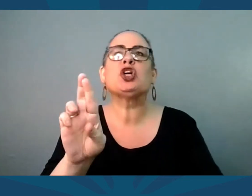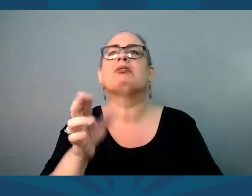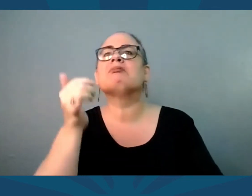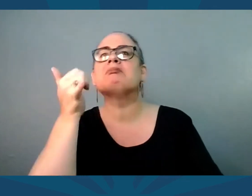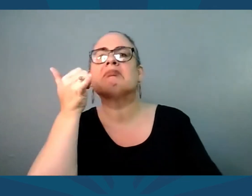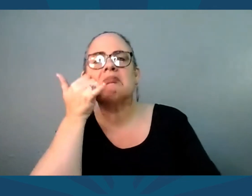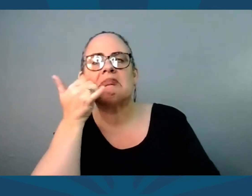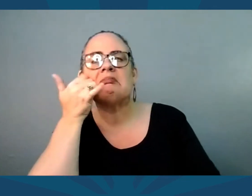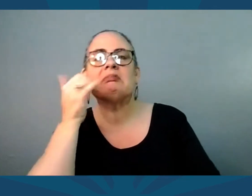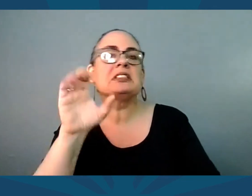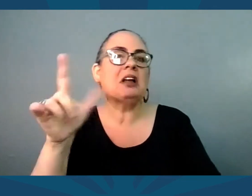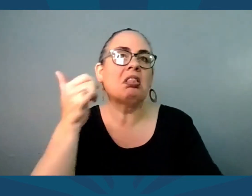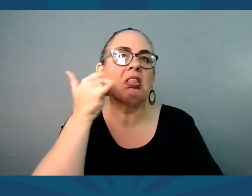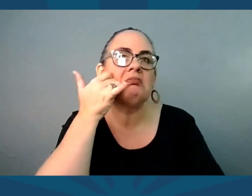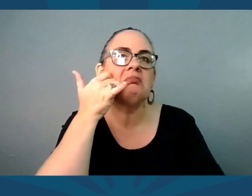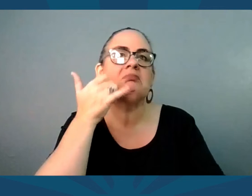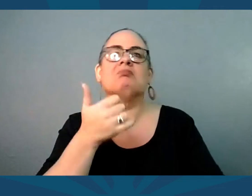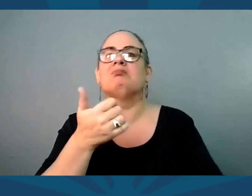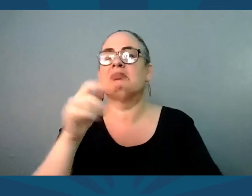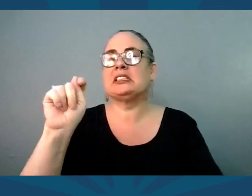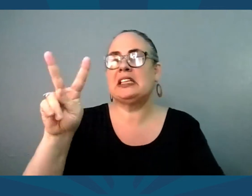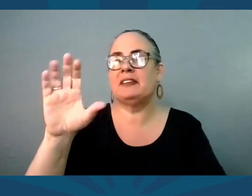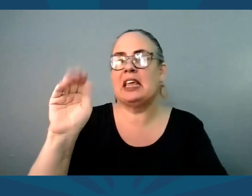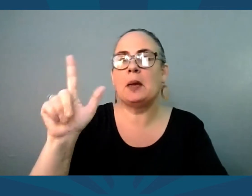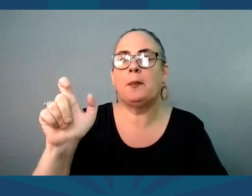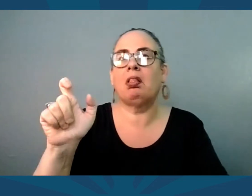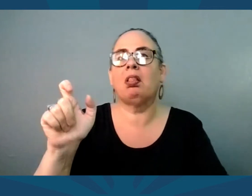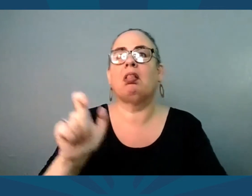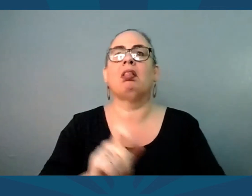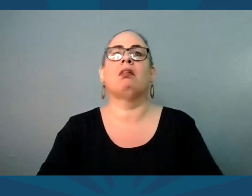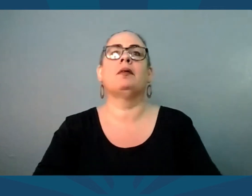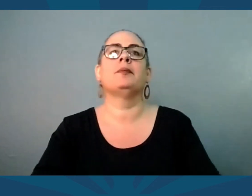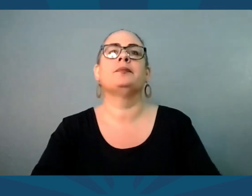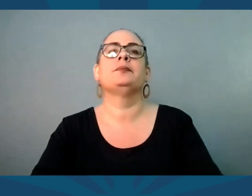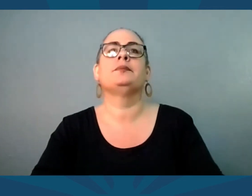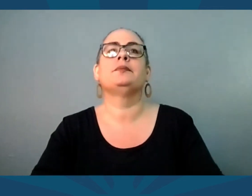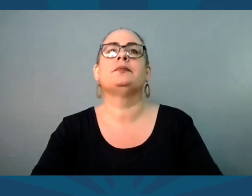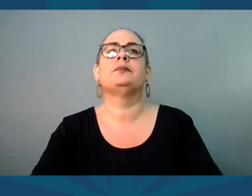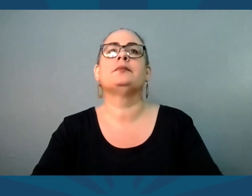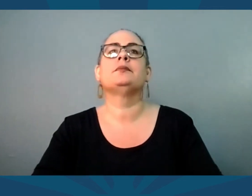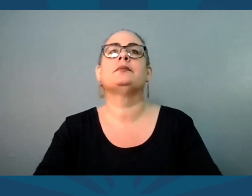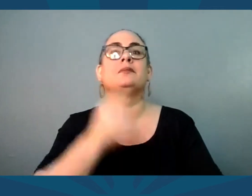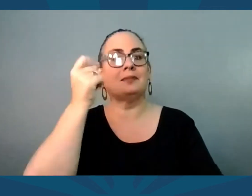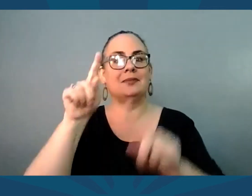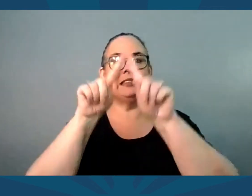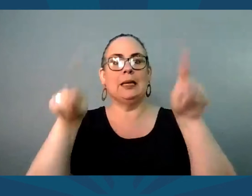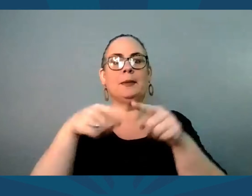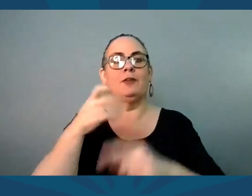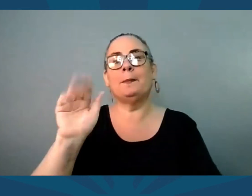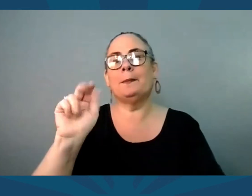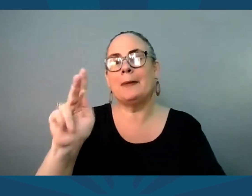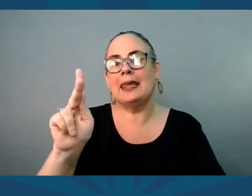waste, sewer, telephone, cellular phone, or cable television.